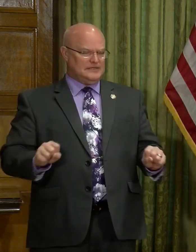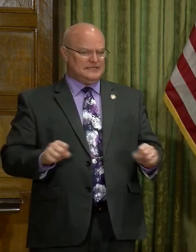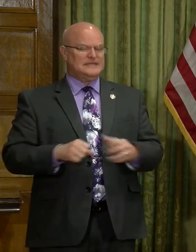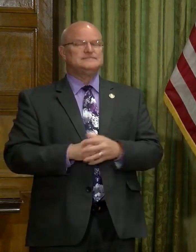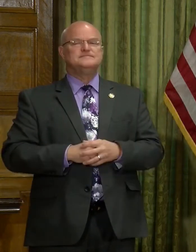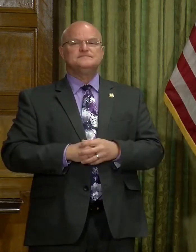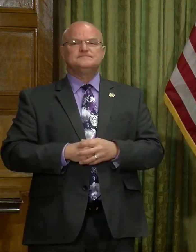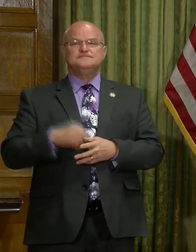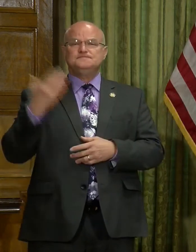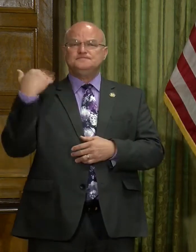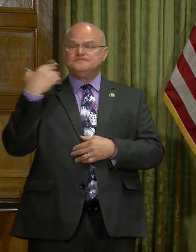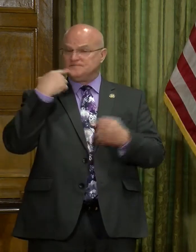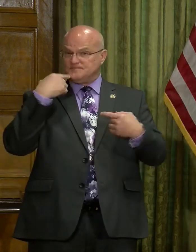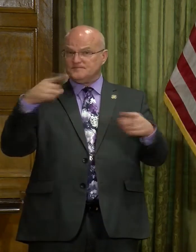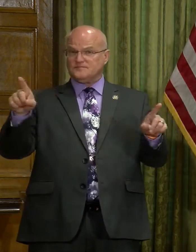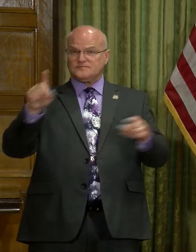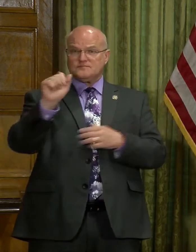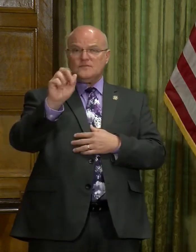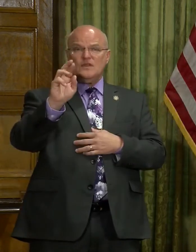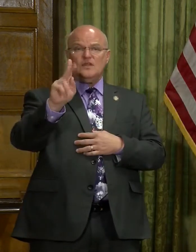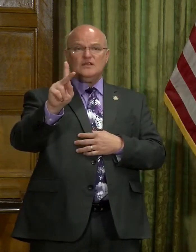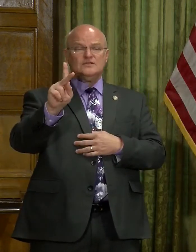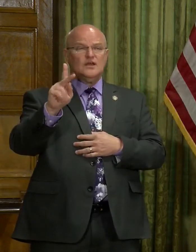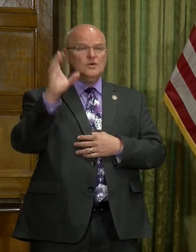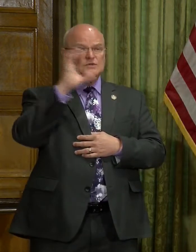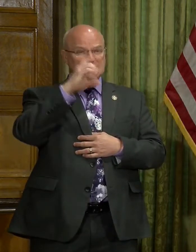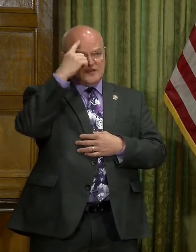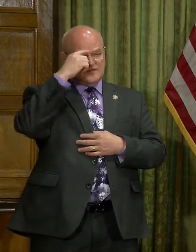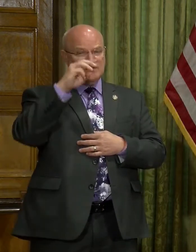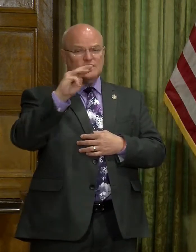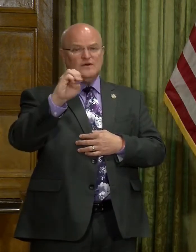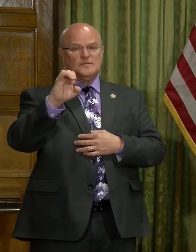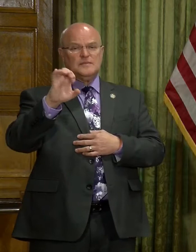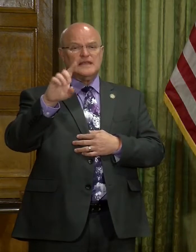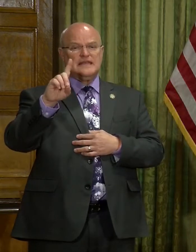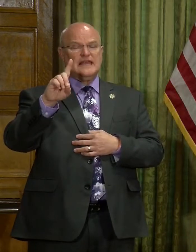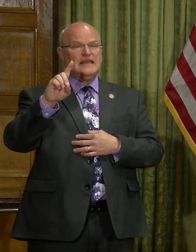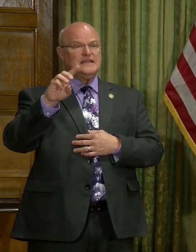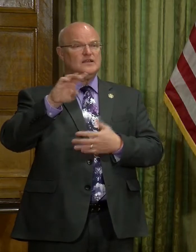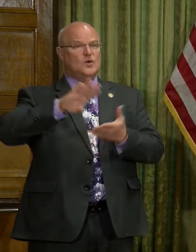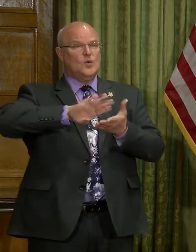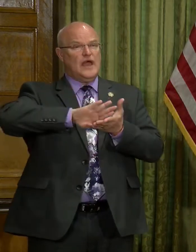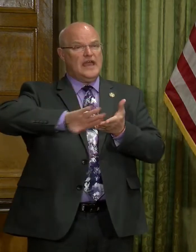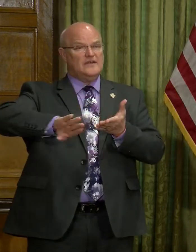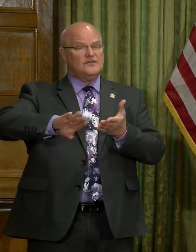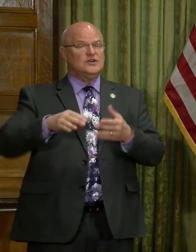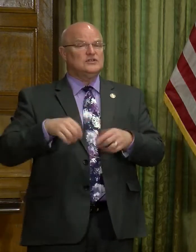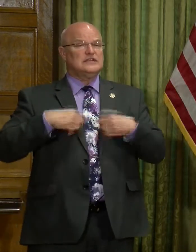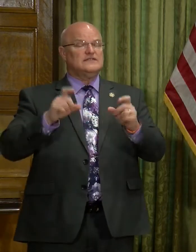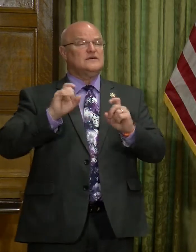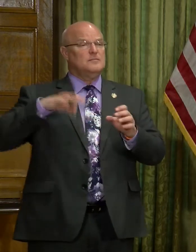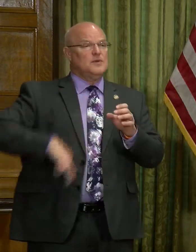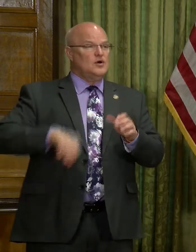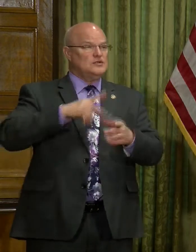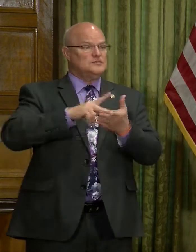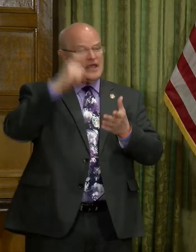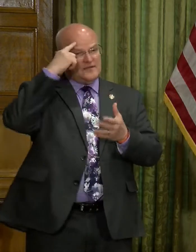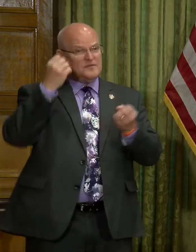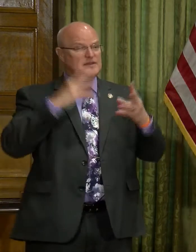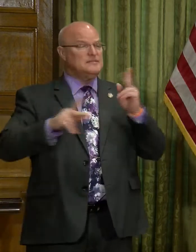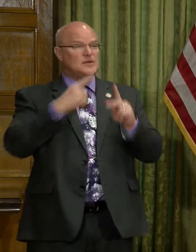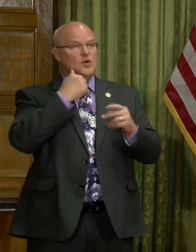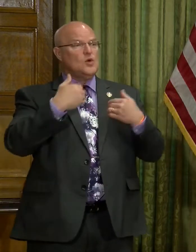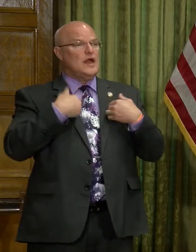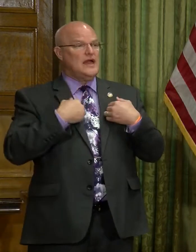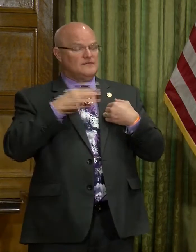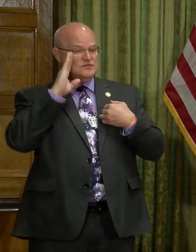I previously announced that Arkansas was seeking a Medicaid waiver to provide bonus pay for many who